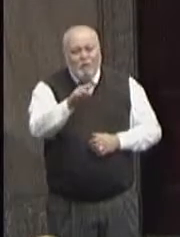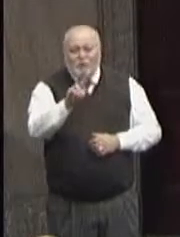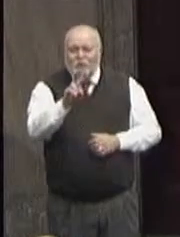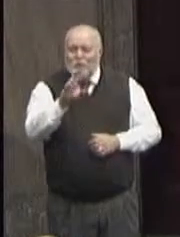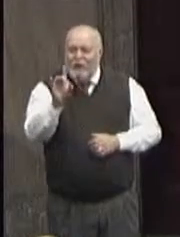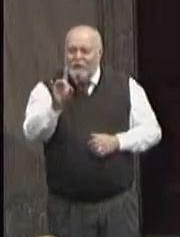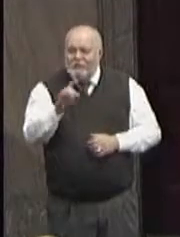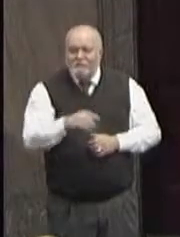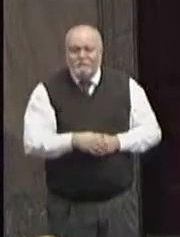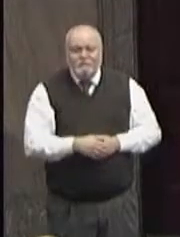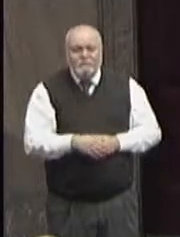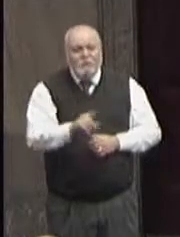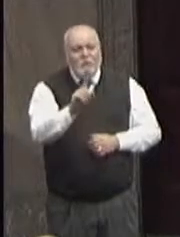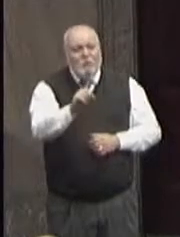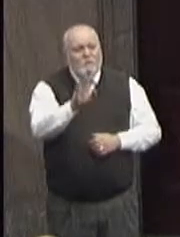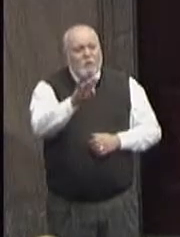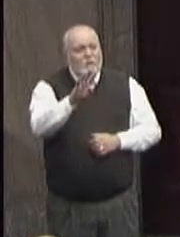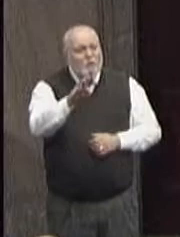14428,